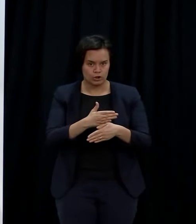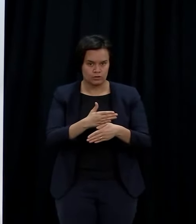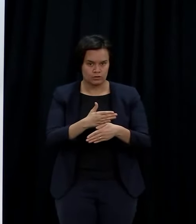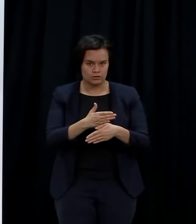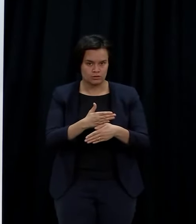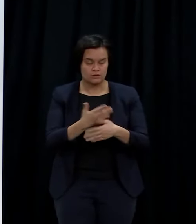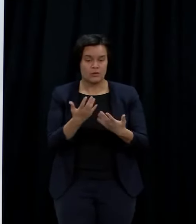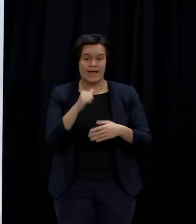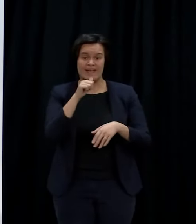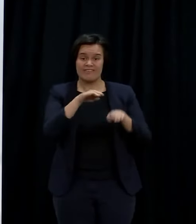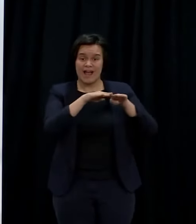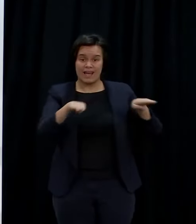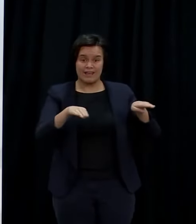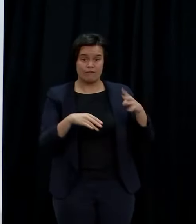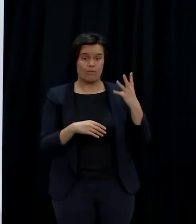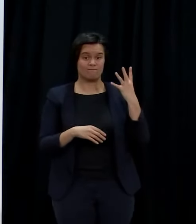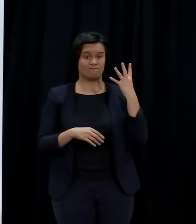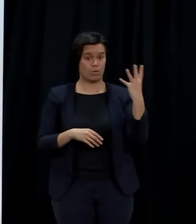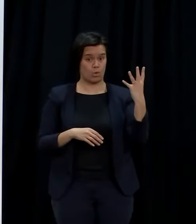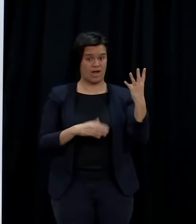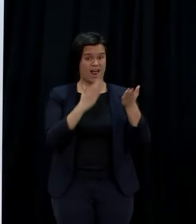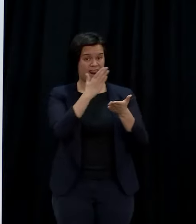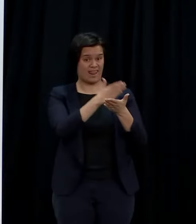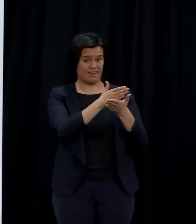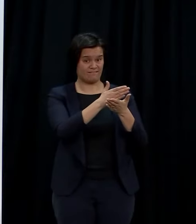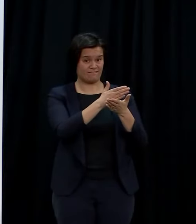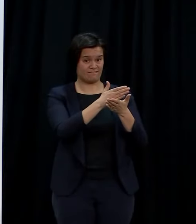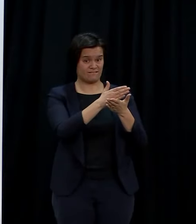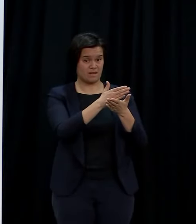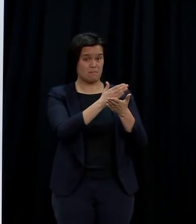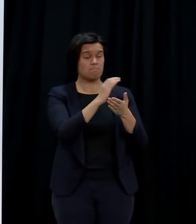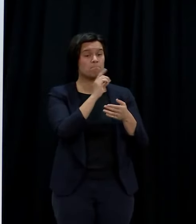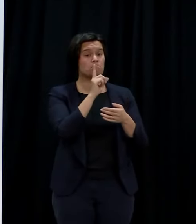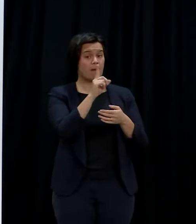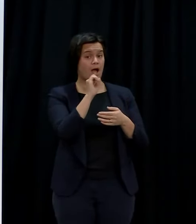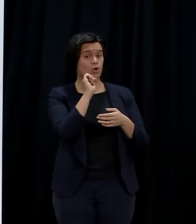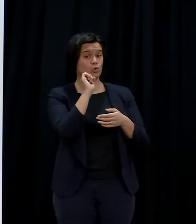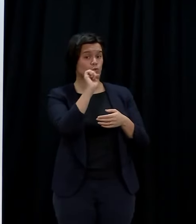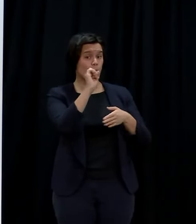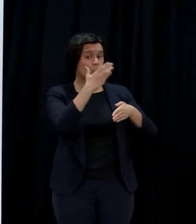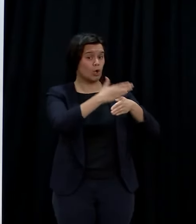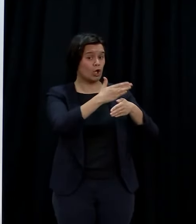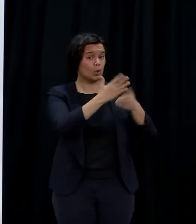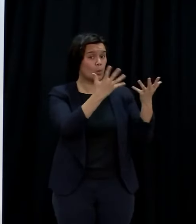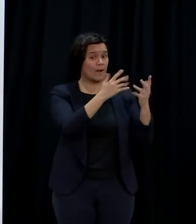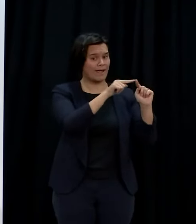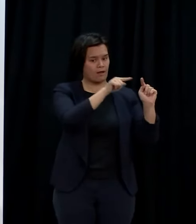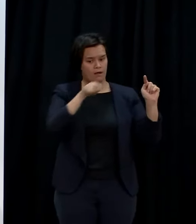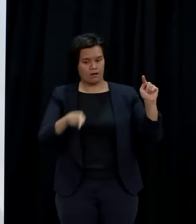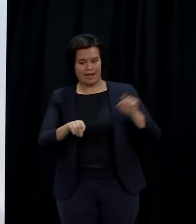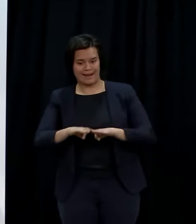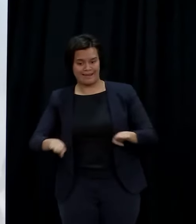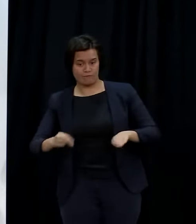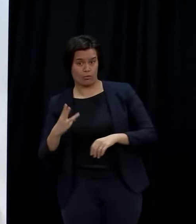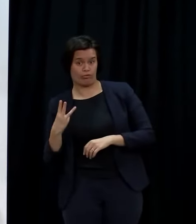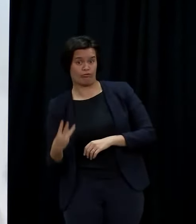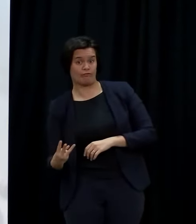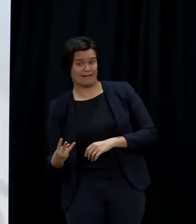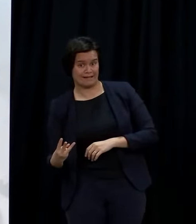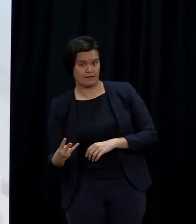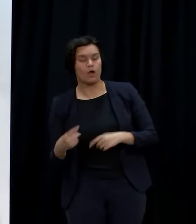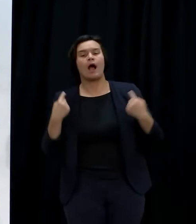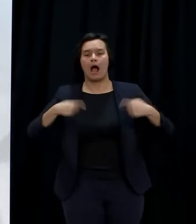4 area and your essential workers in a level 3 area, your employer will help with exemptions so you can cross that boundary. And we already